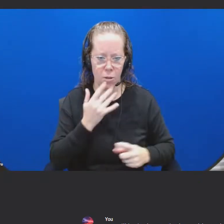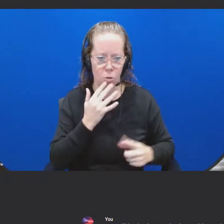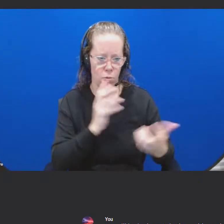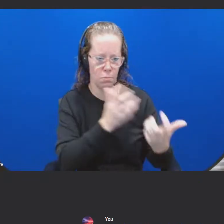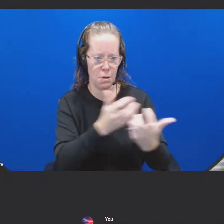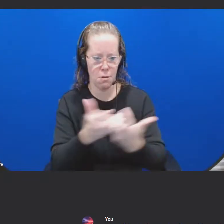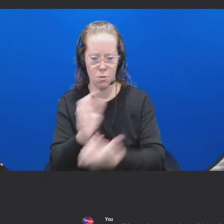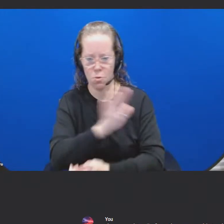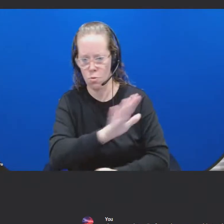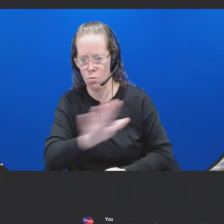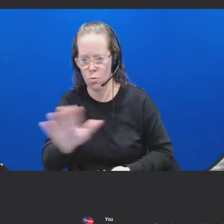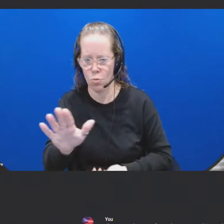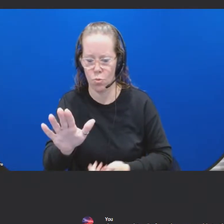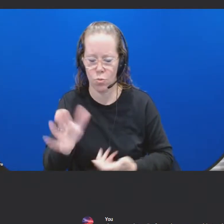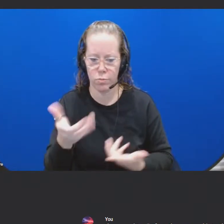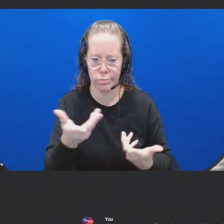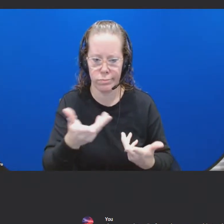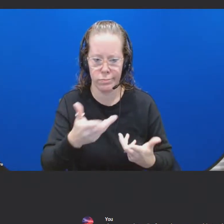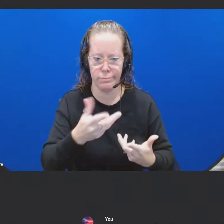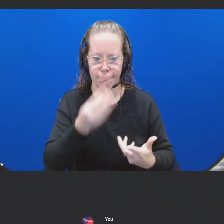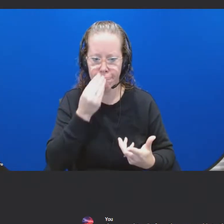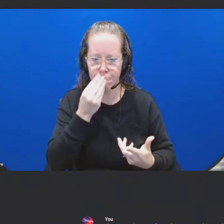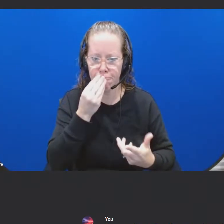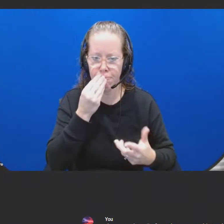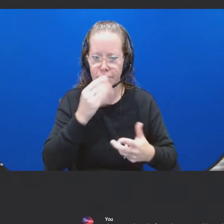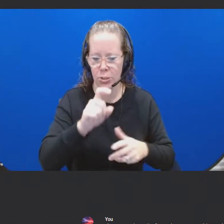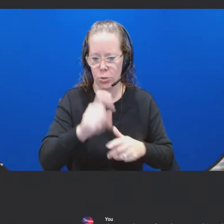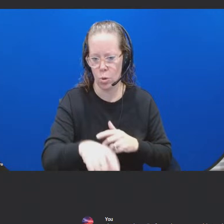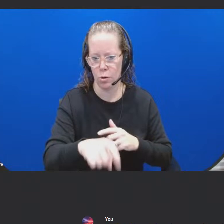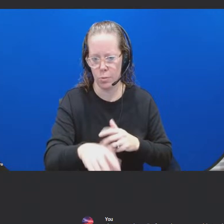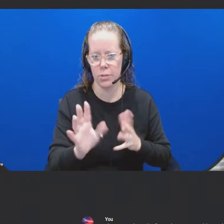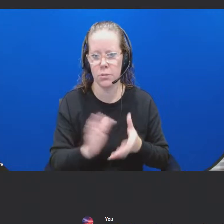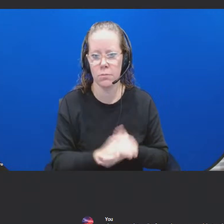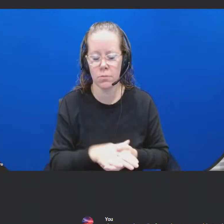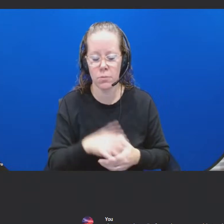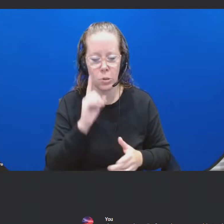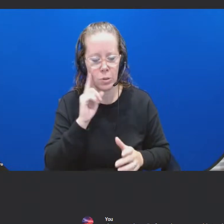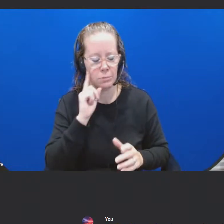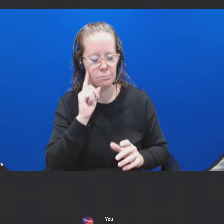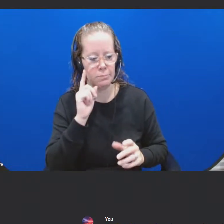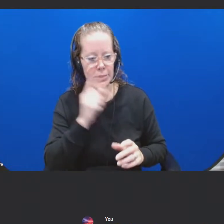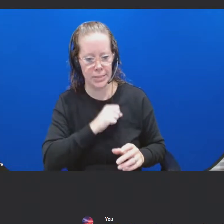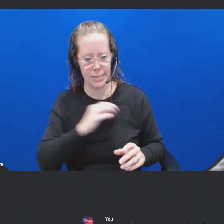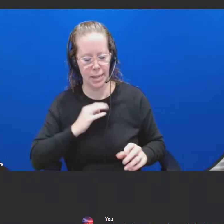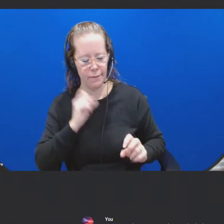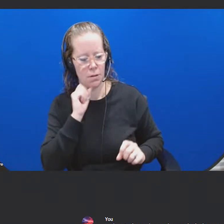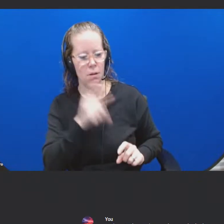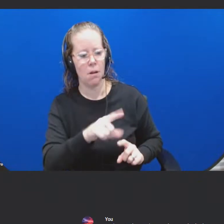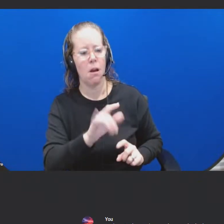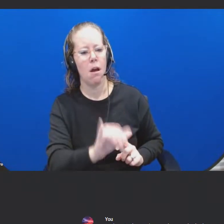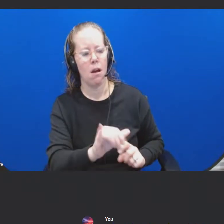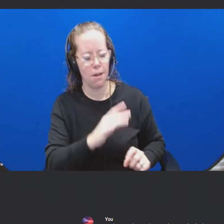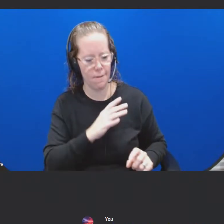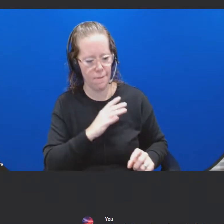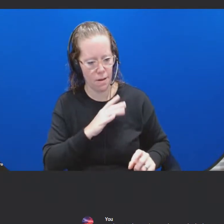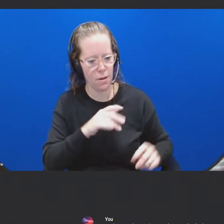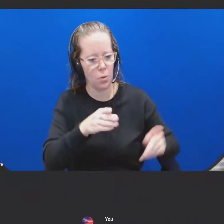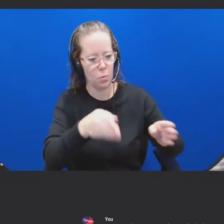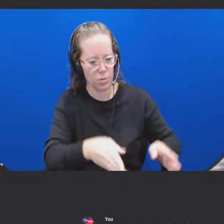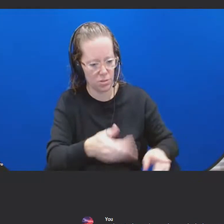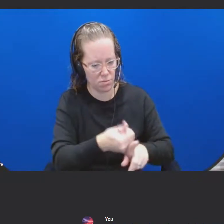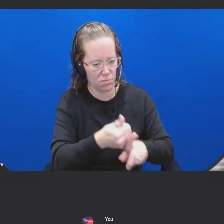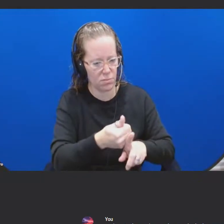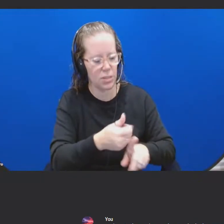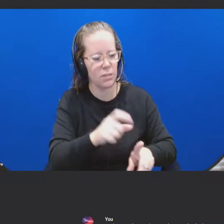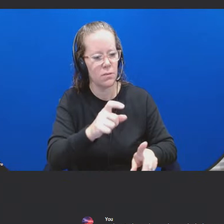they would continue to have every day. And this will be a prompt for the staff to know that this person is having pureed, this